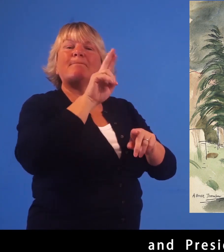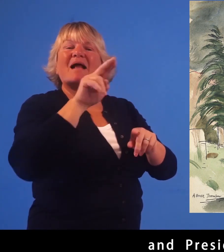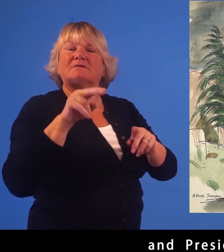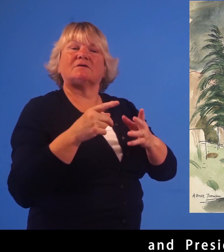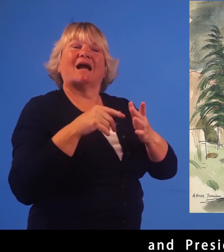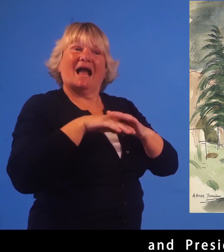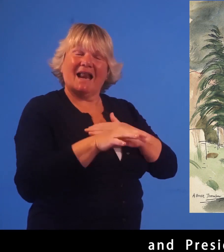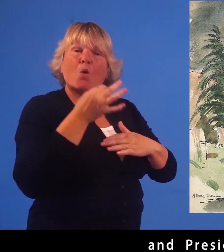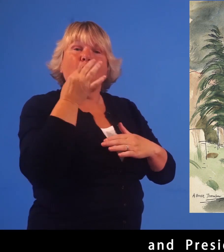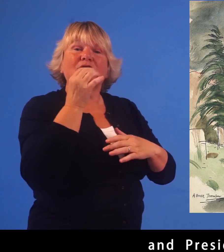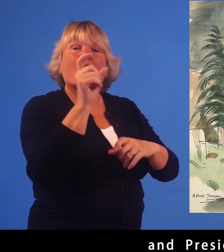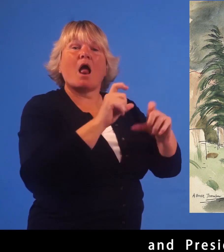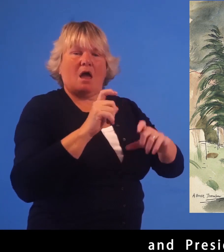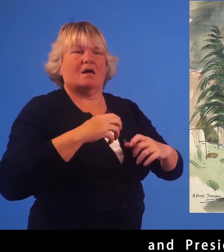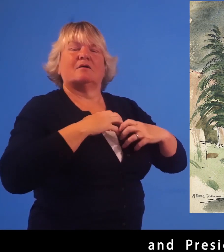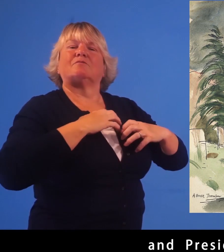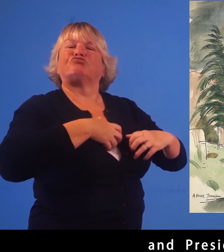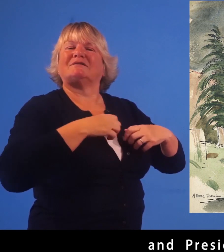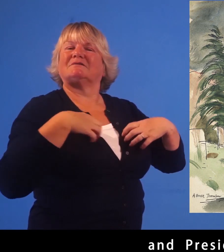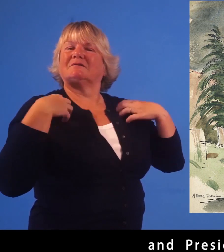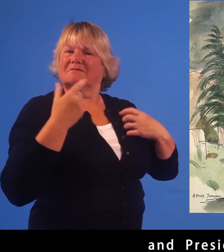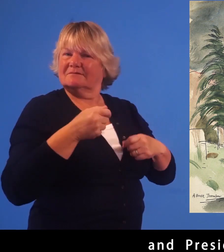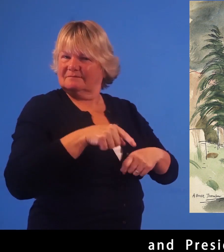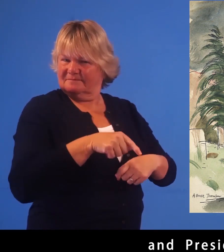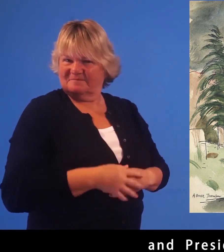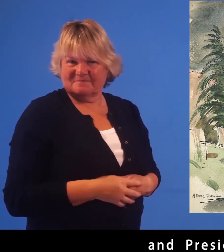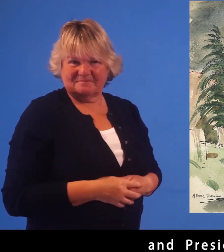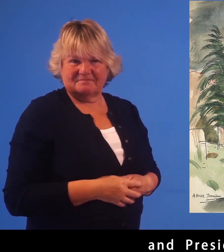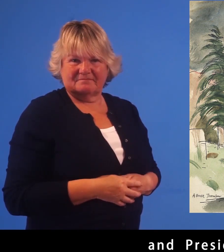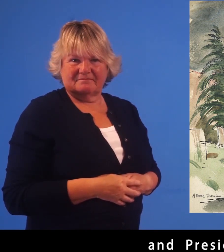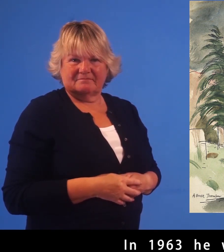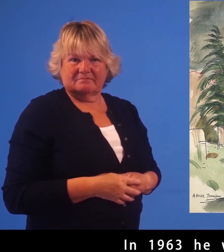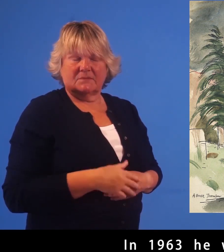and President of the Royal Scottish Society of Painters in Watercolour.